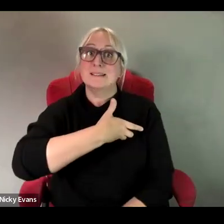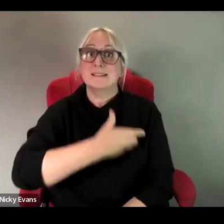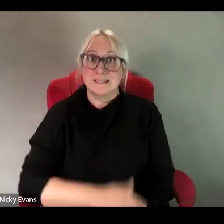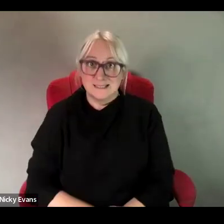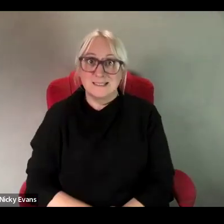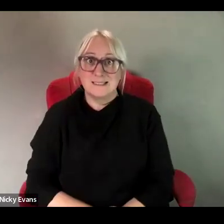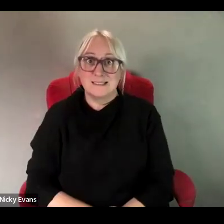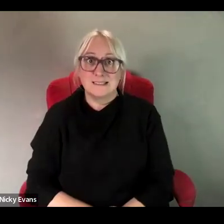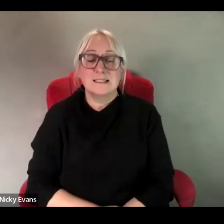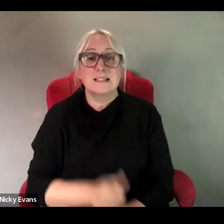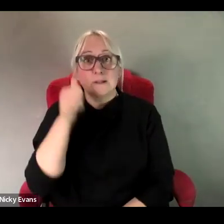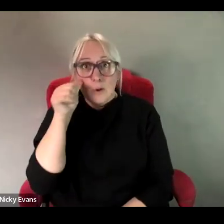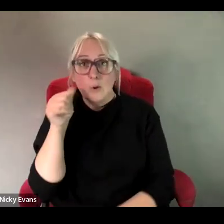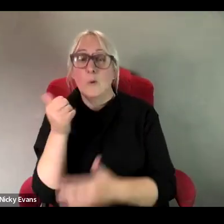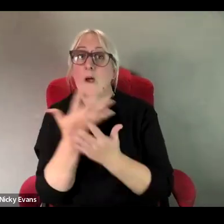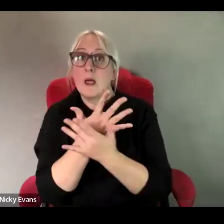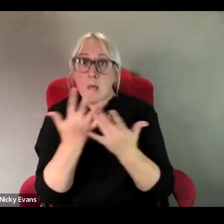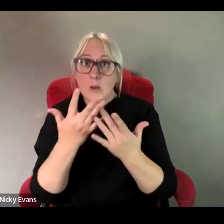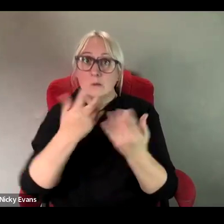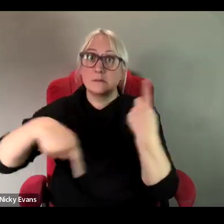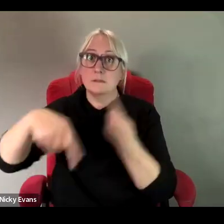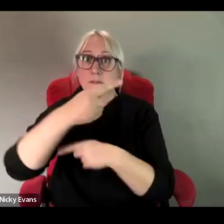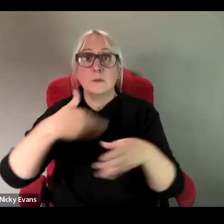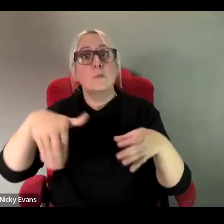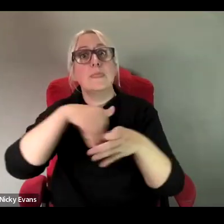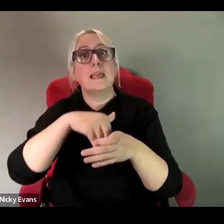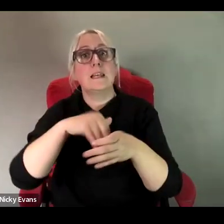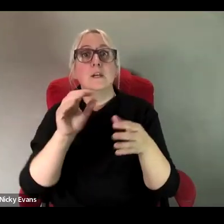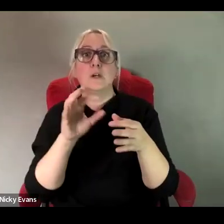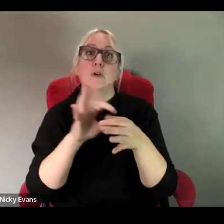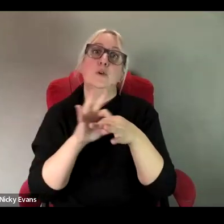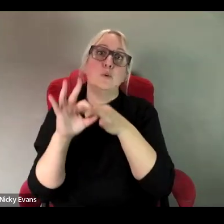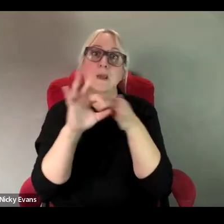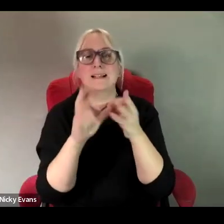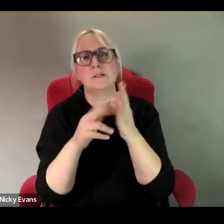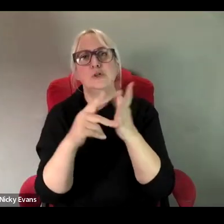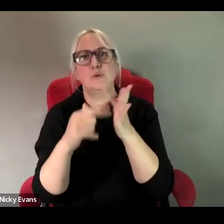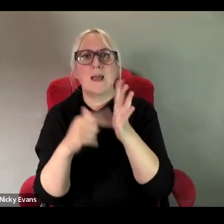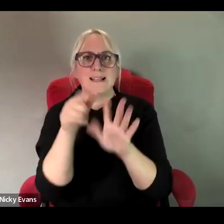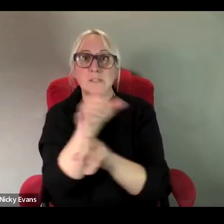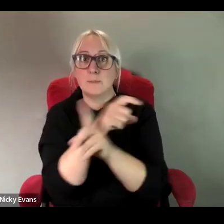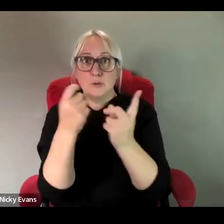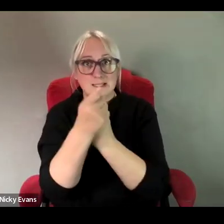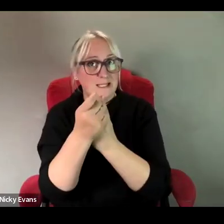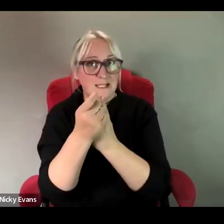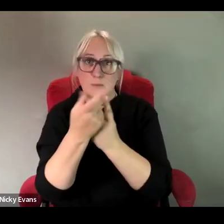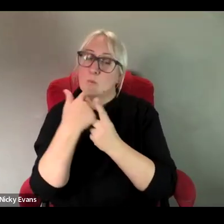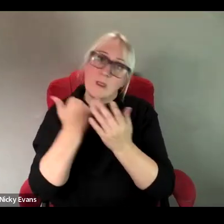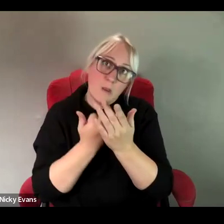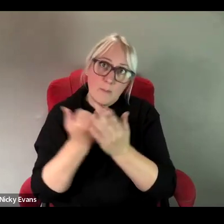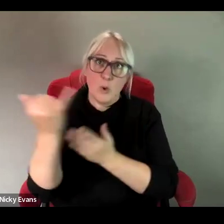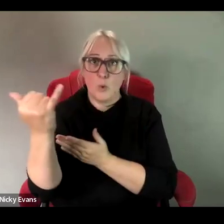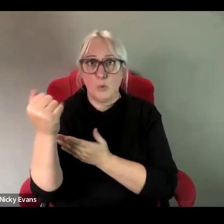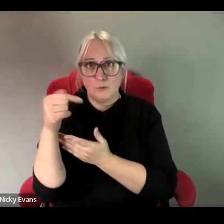I know us, a lot of us in Unite Community are all really, really strongly against this